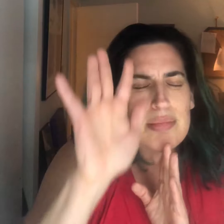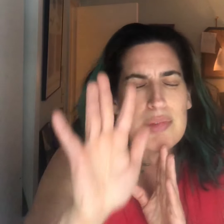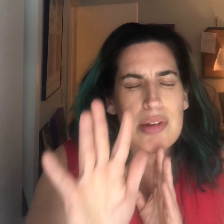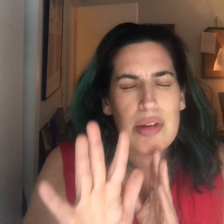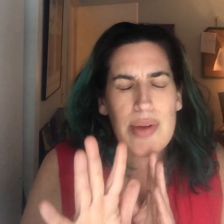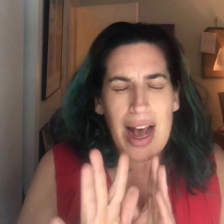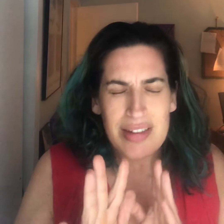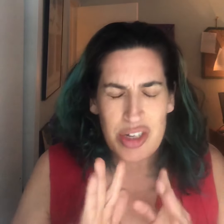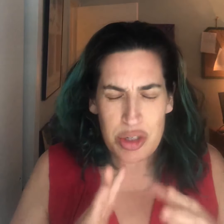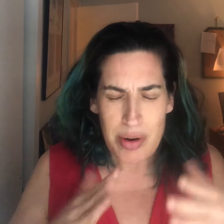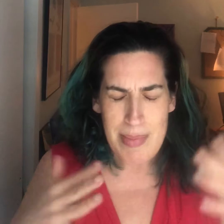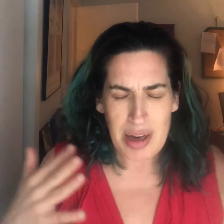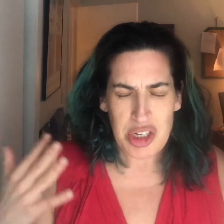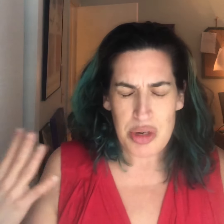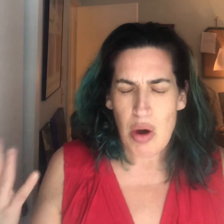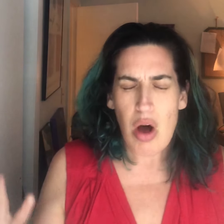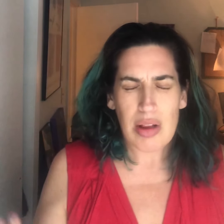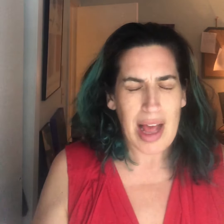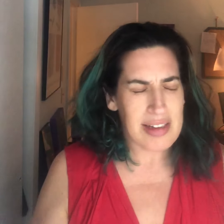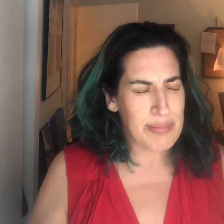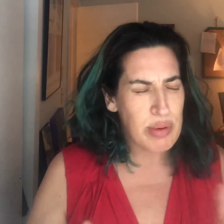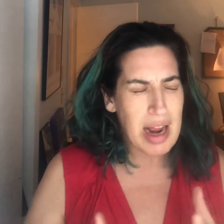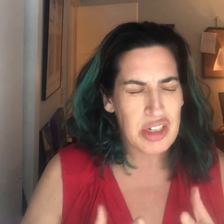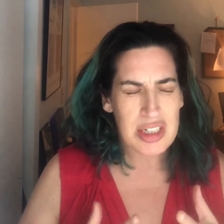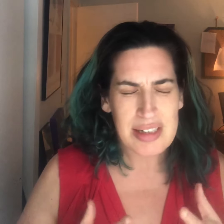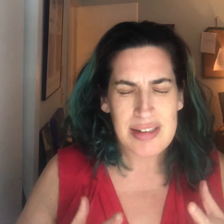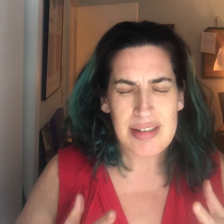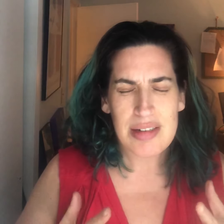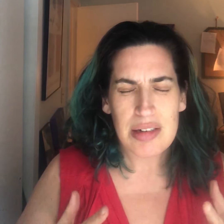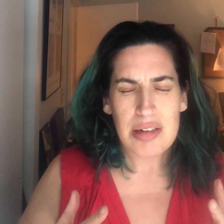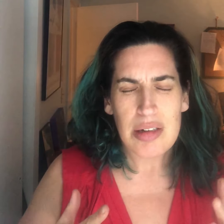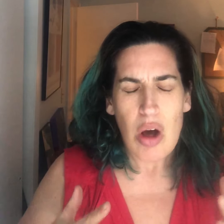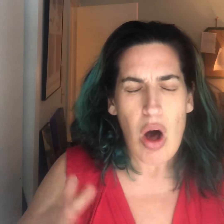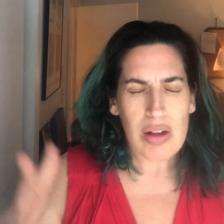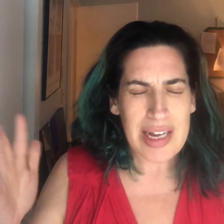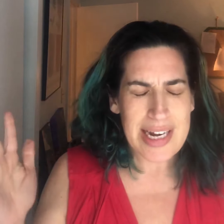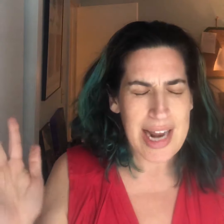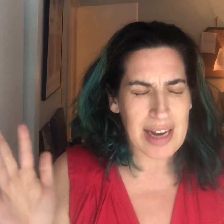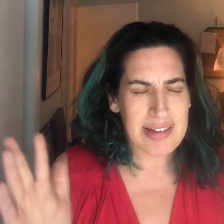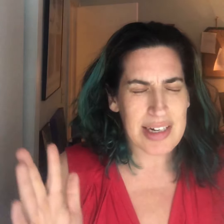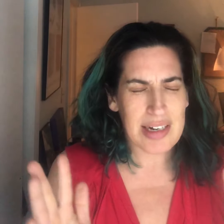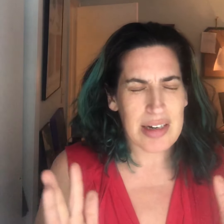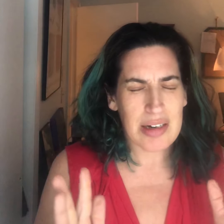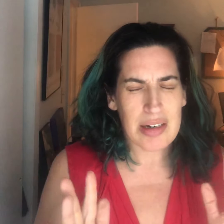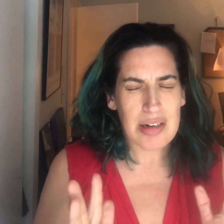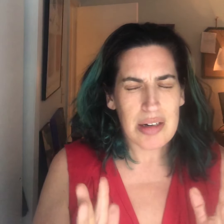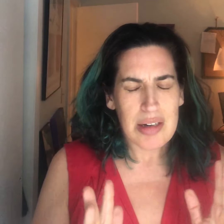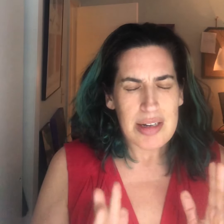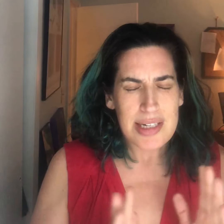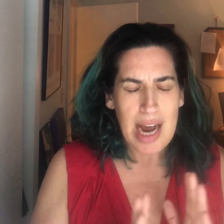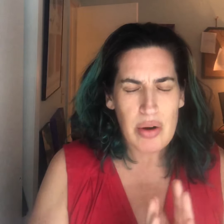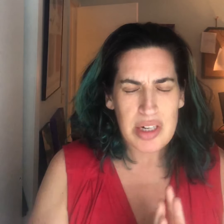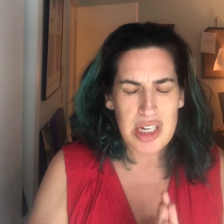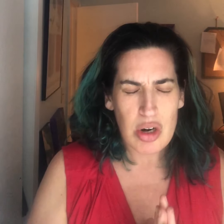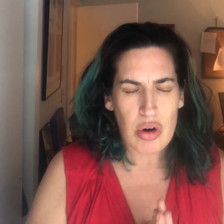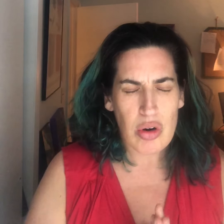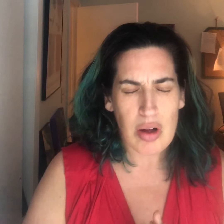We ask you to imagine you all as branches, all connected down into the earth all